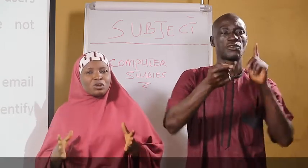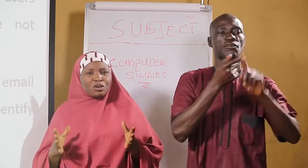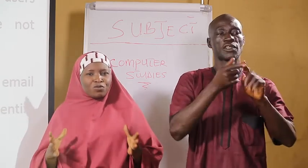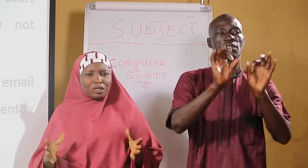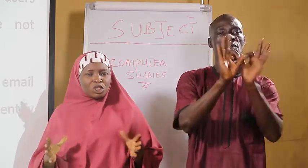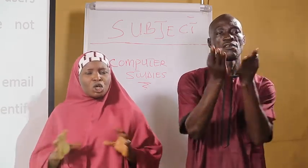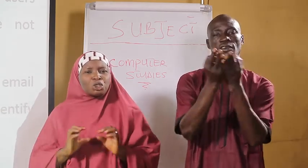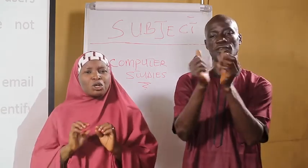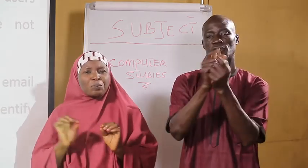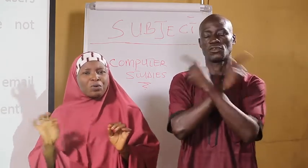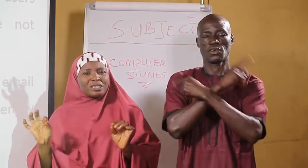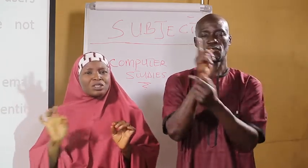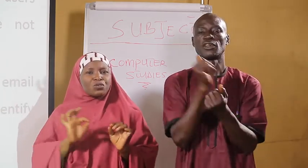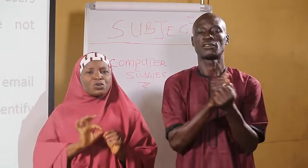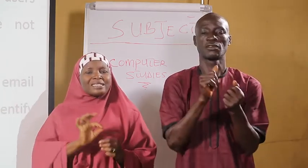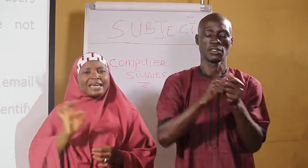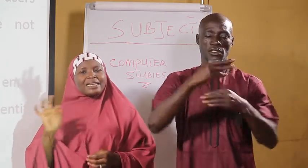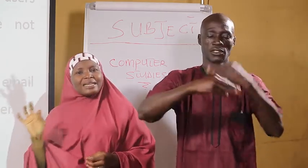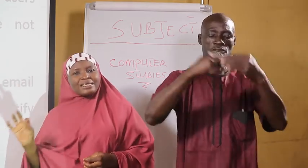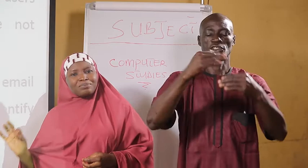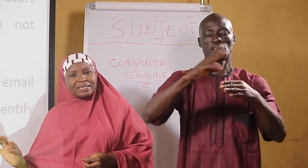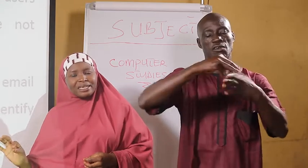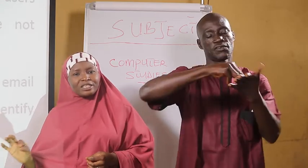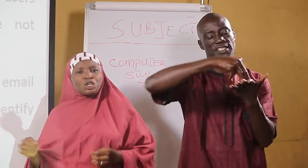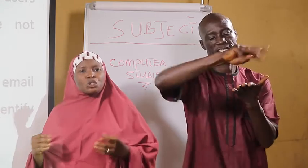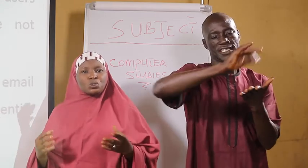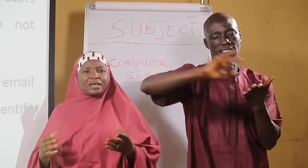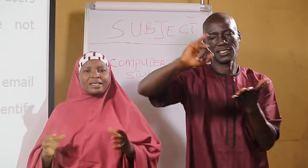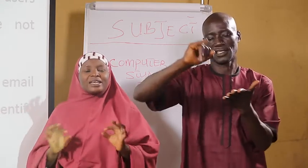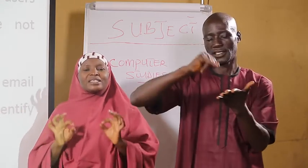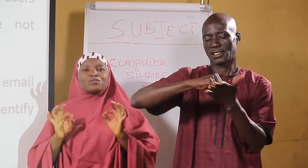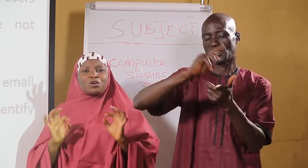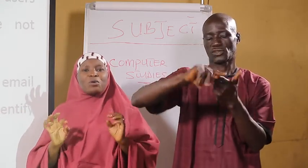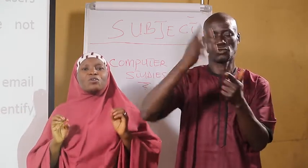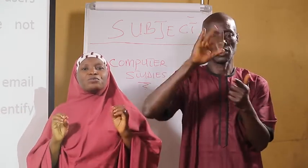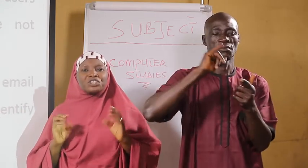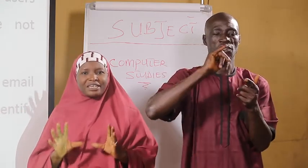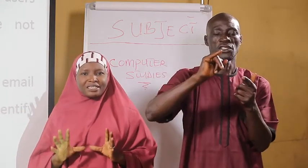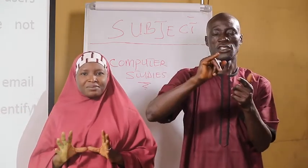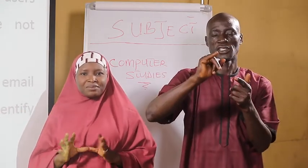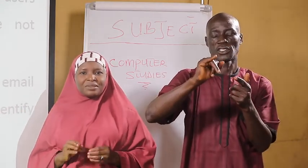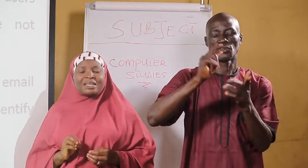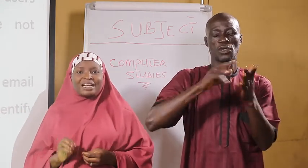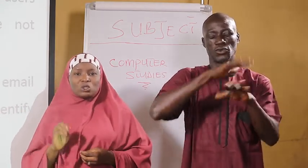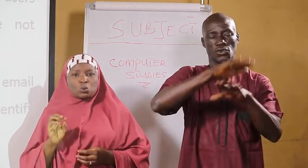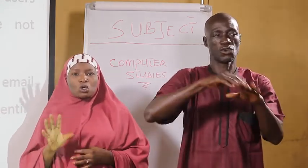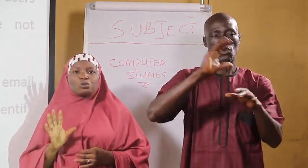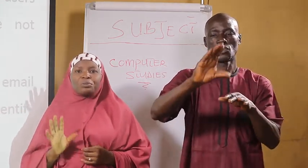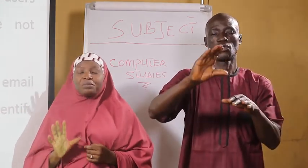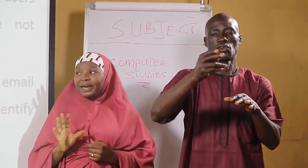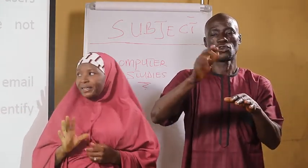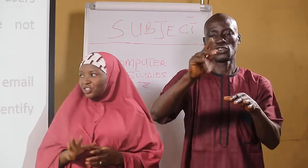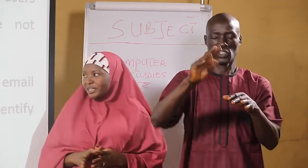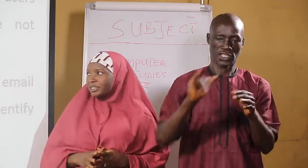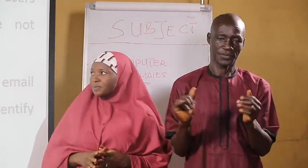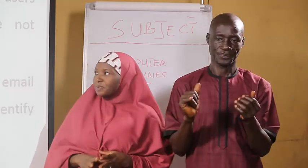family, with your loved ones. So the process of you sending this message to them is the form of chatting. That is what we